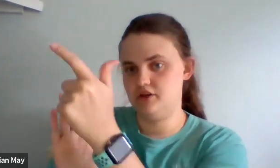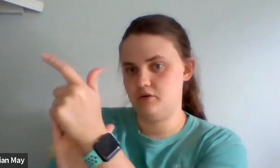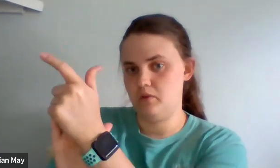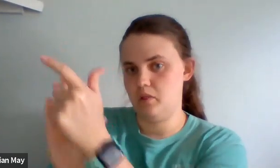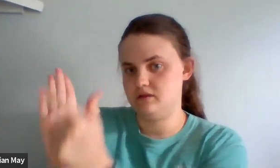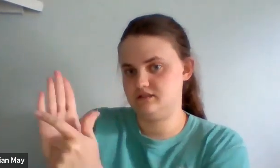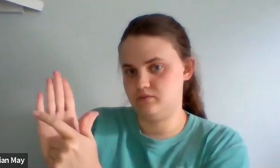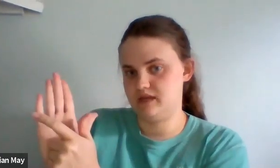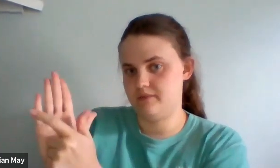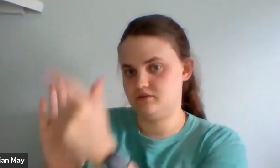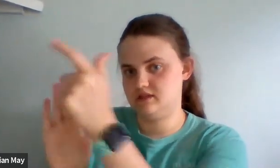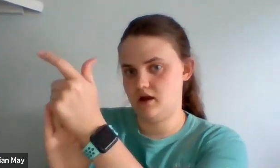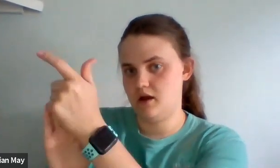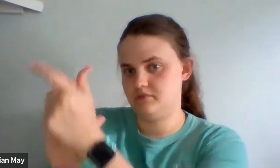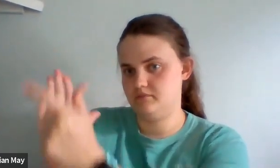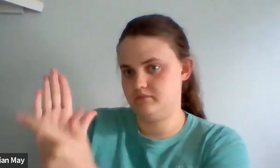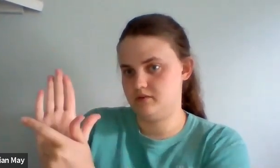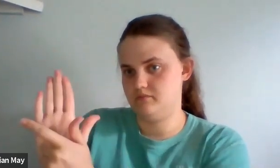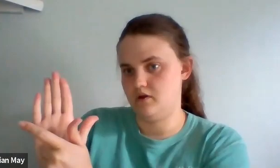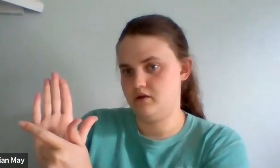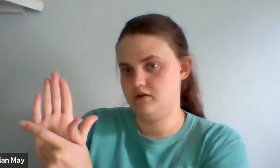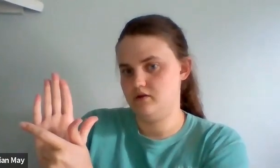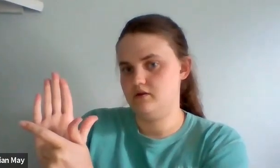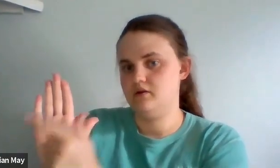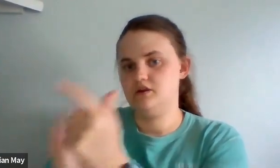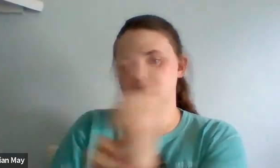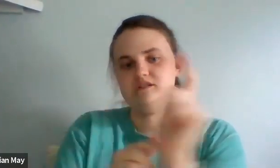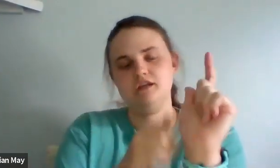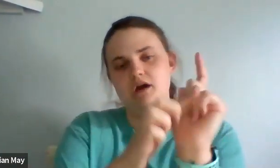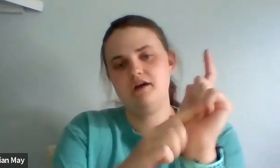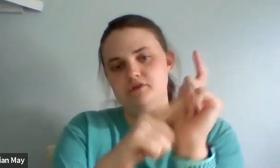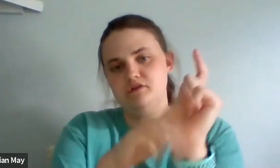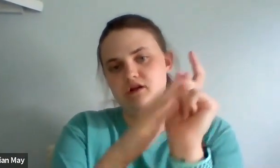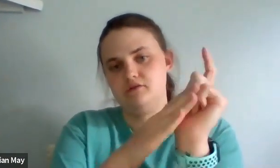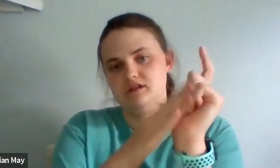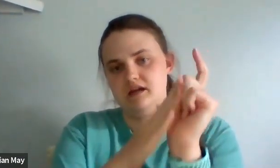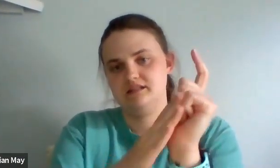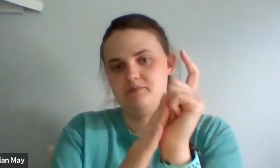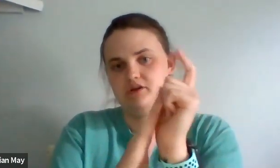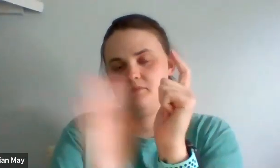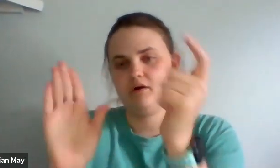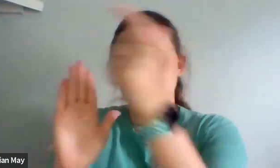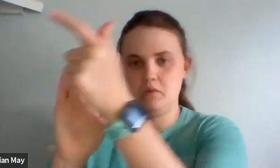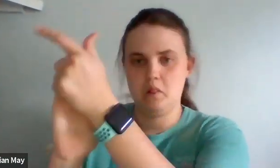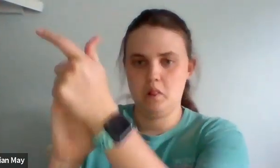go tapping twice, top, bottom, law. So it's like you have your knuckles kind of tapping your palm. So